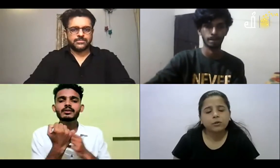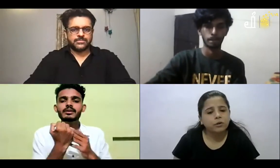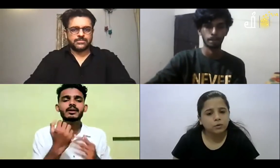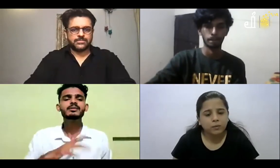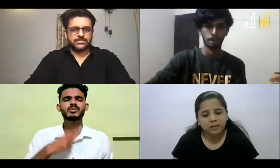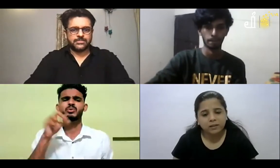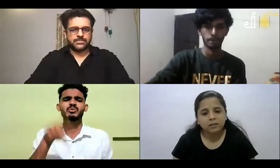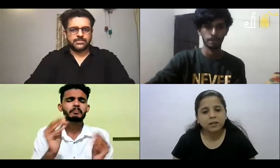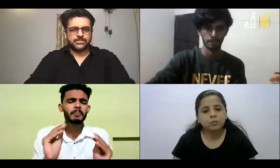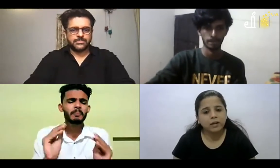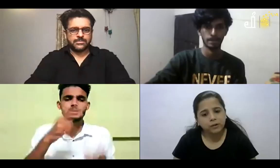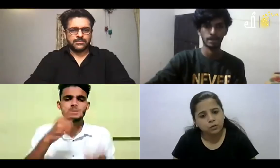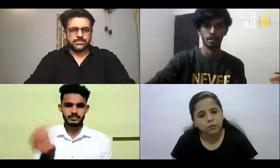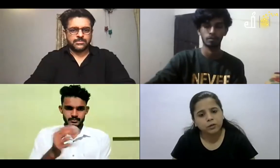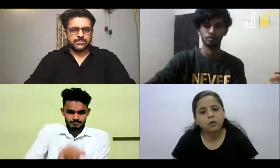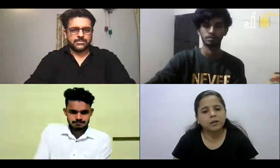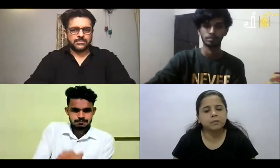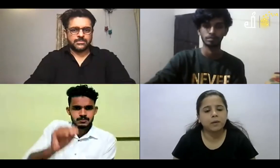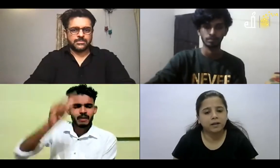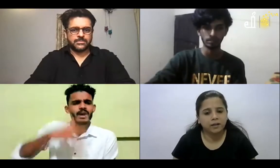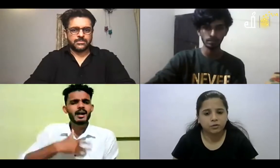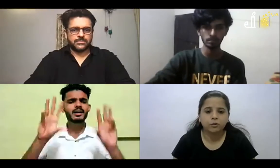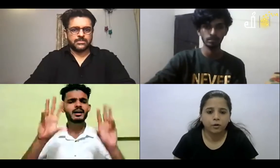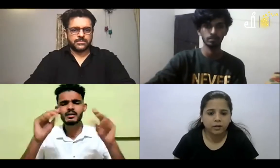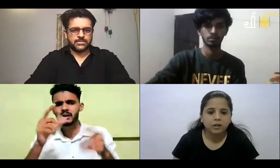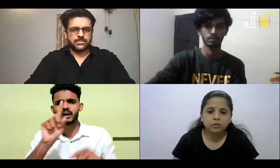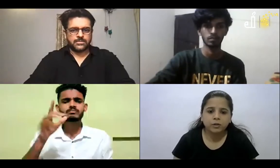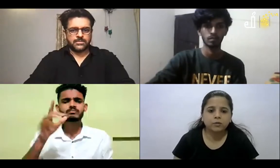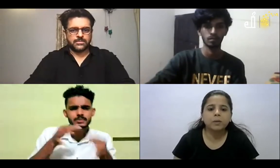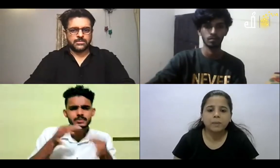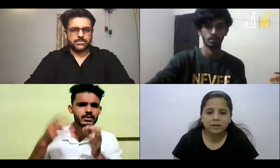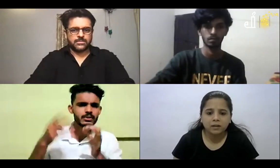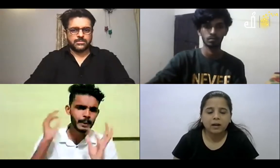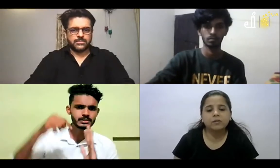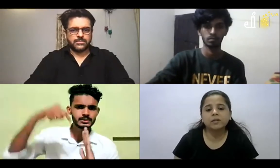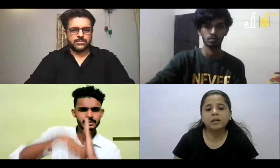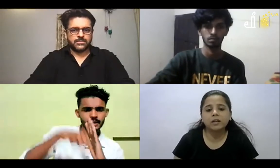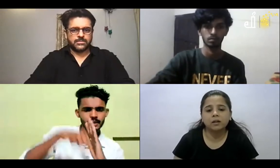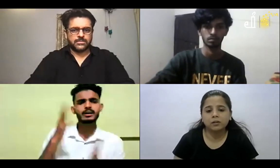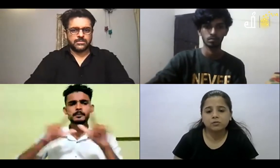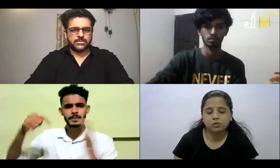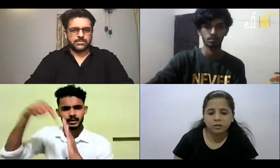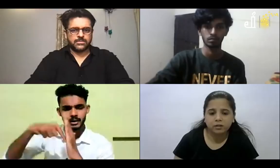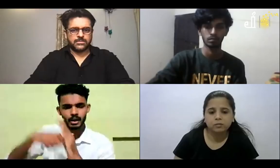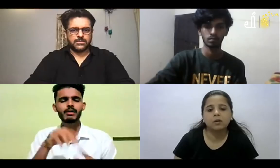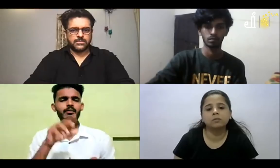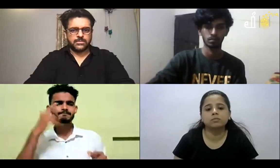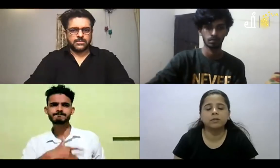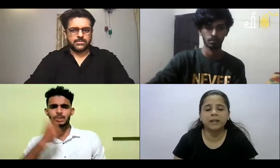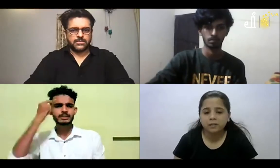child would not know whether he would like to go for the cochlear implantation or not. So it would be better after the